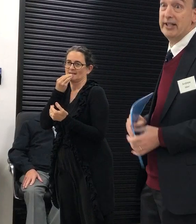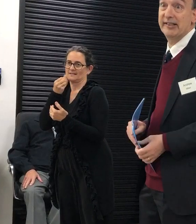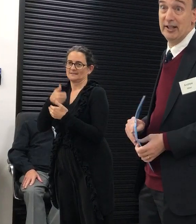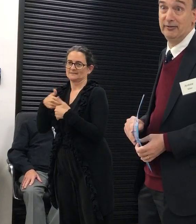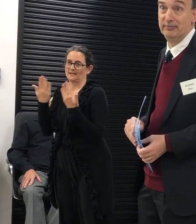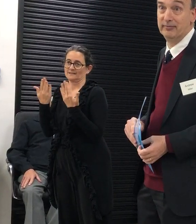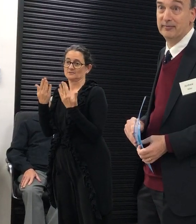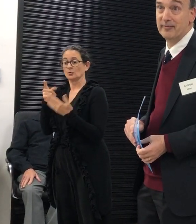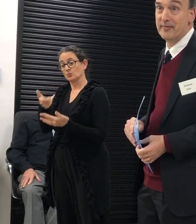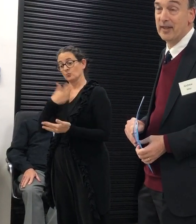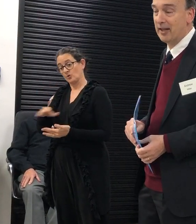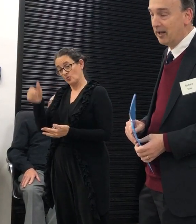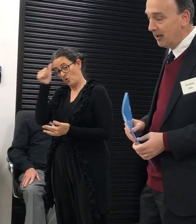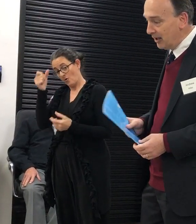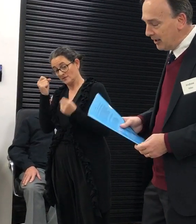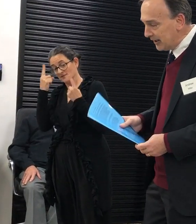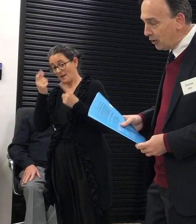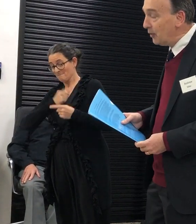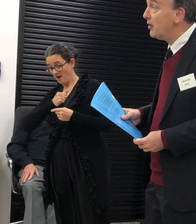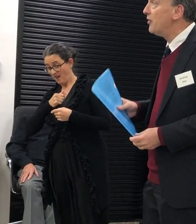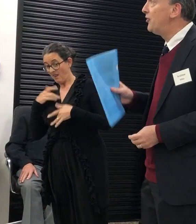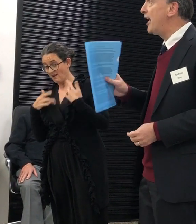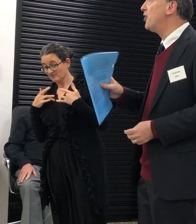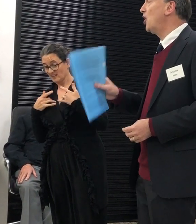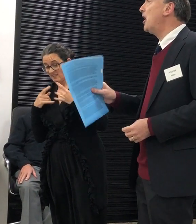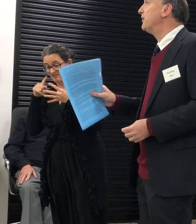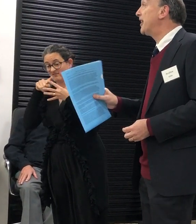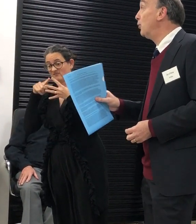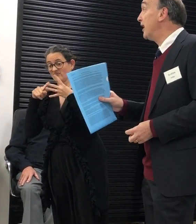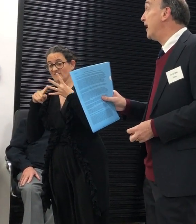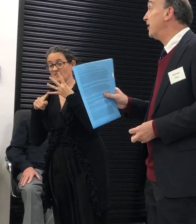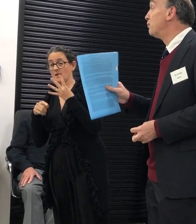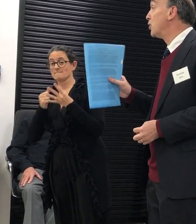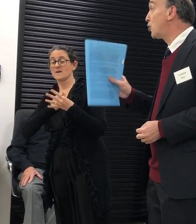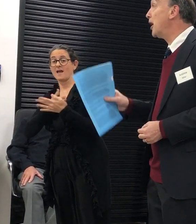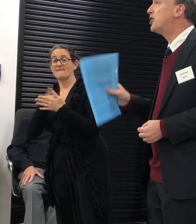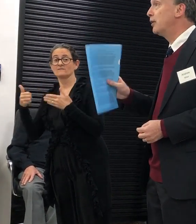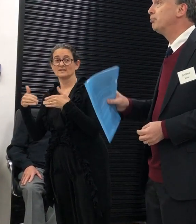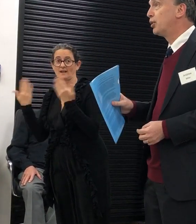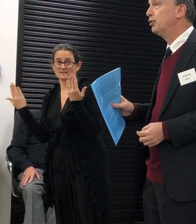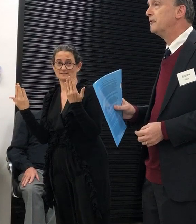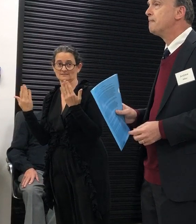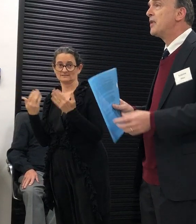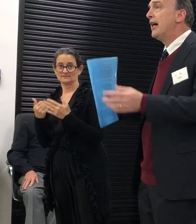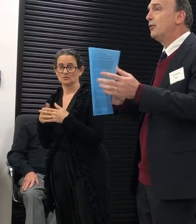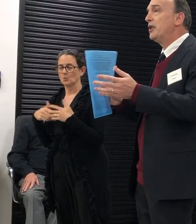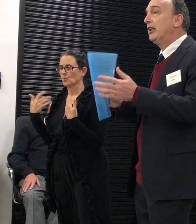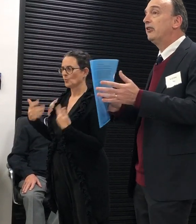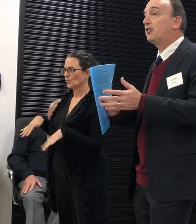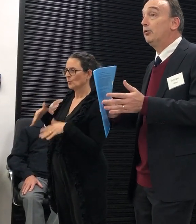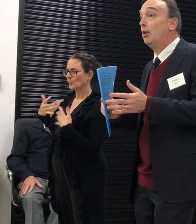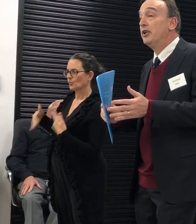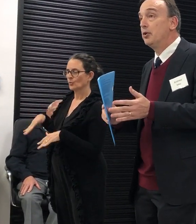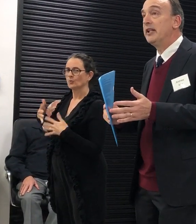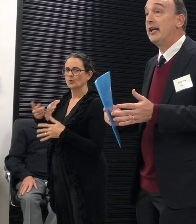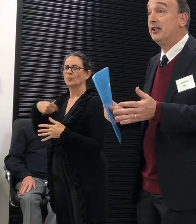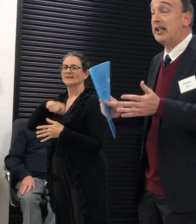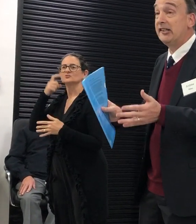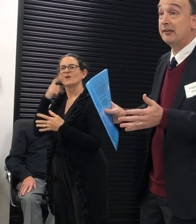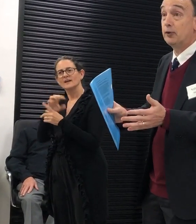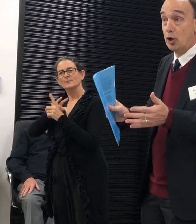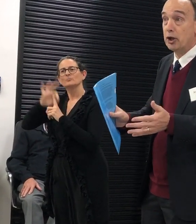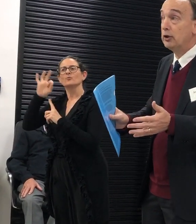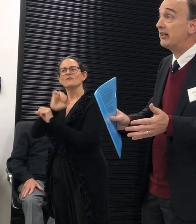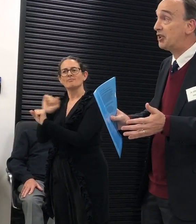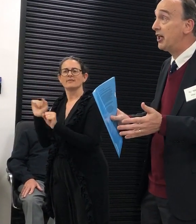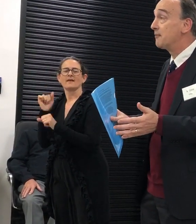that's what my day's like. So they're the lives that we are trying to improve. Now, I want to illustrate what we're doing there. In the